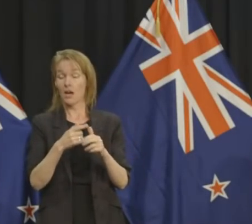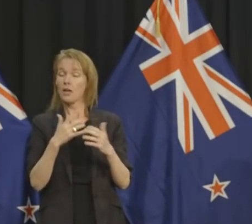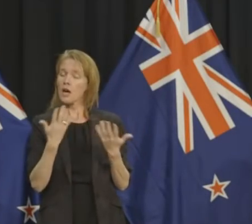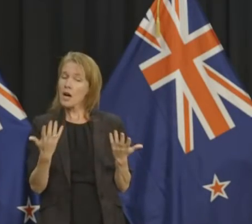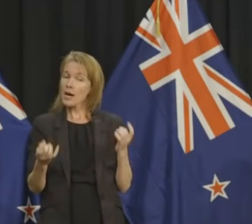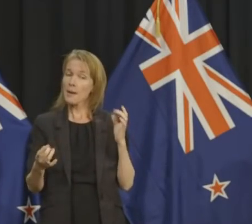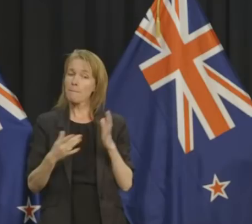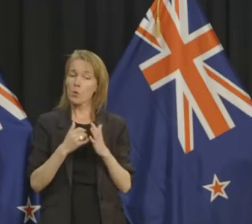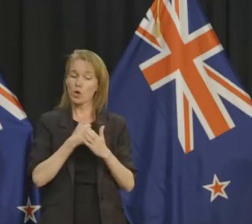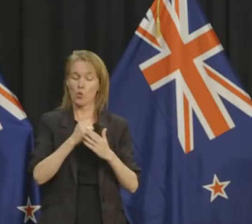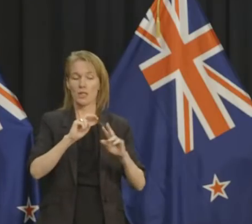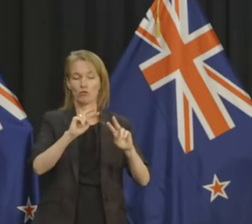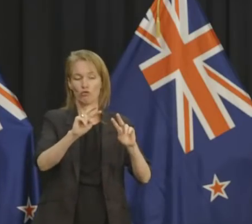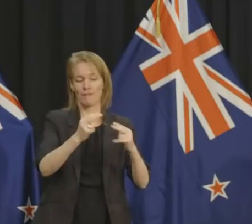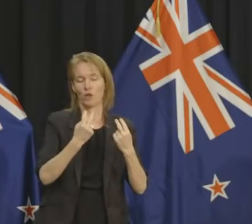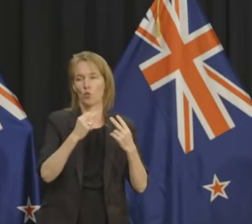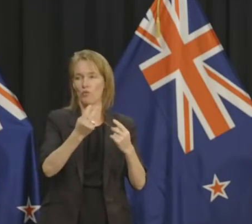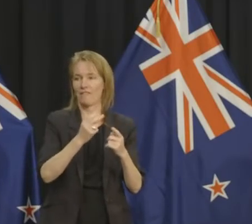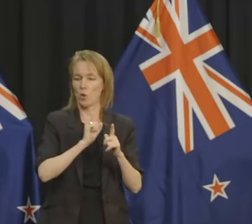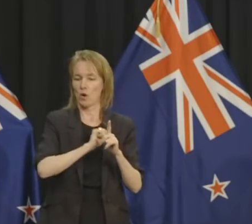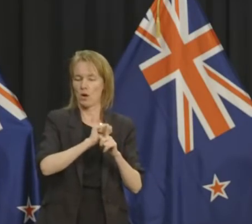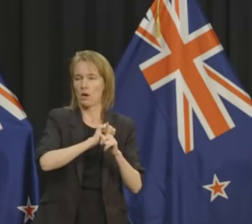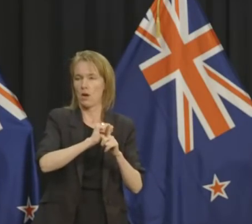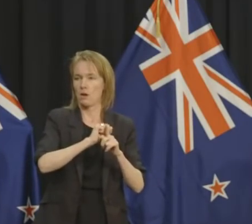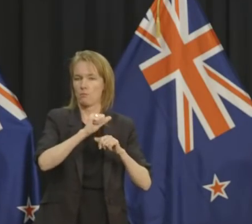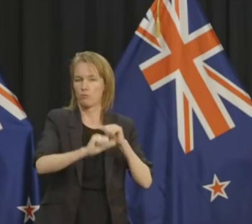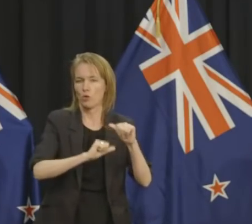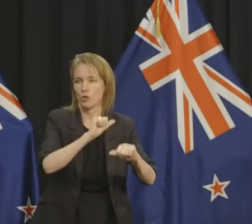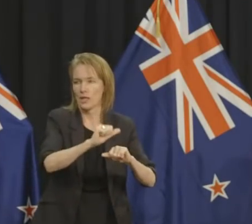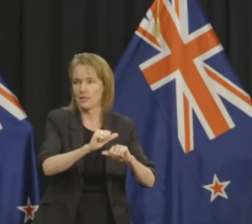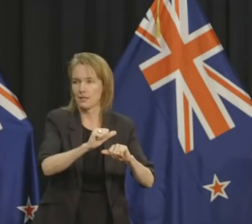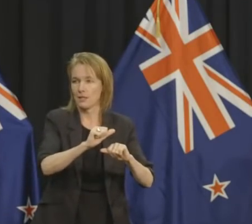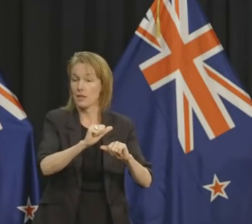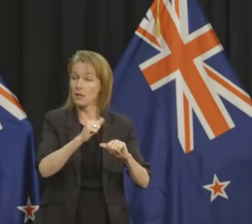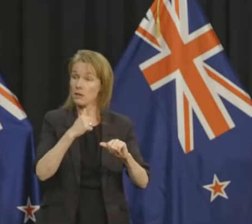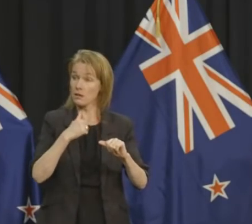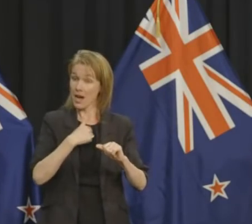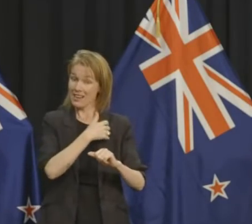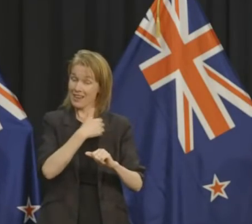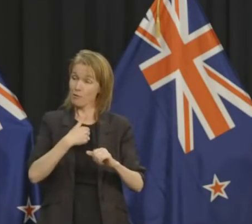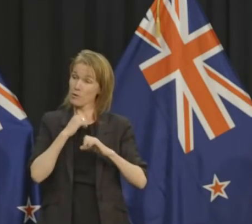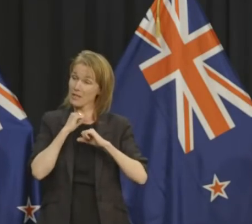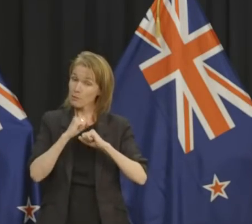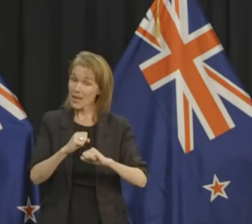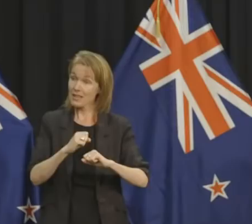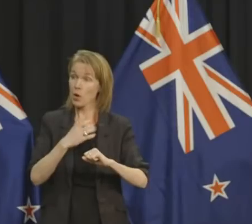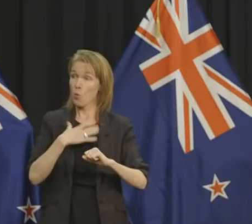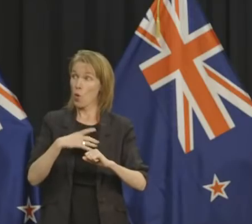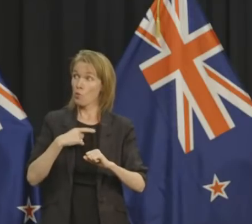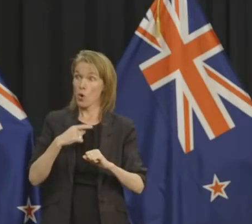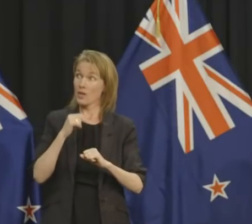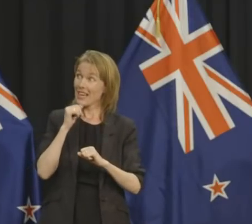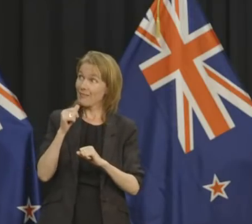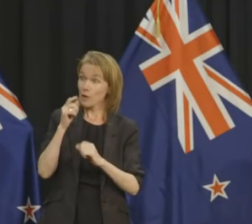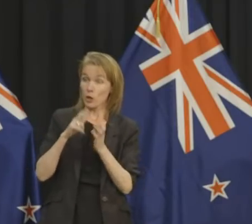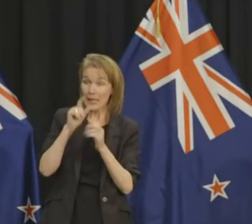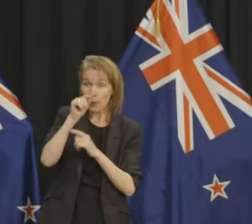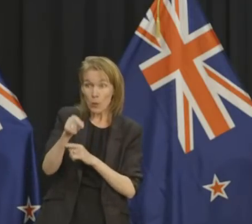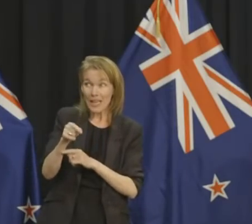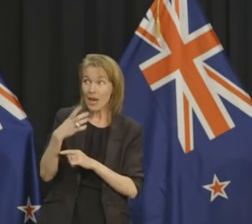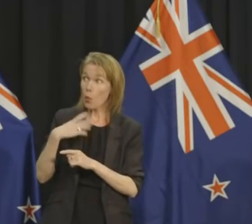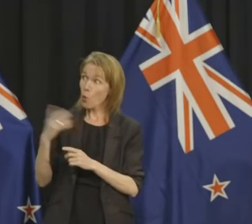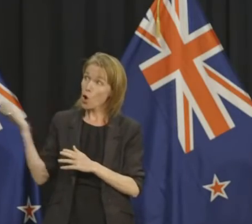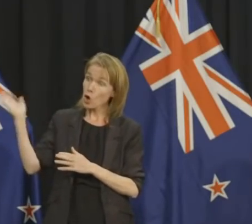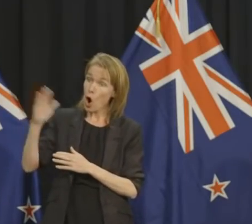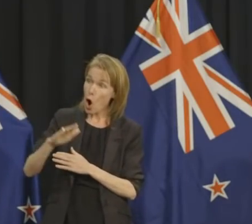working incredibly hard to provide New Zealanders who have a right to return home with a pathway to return home in a way